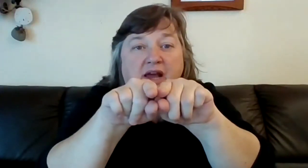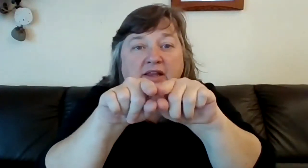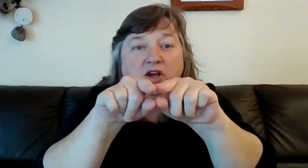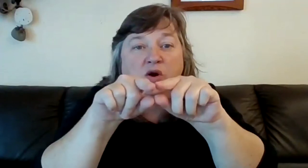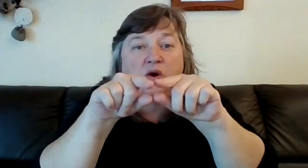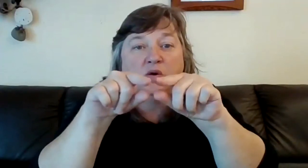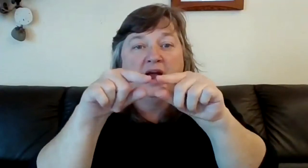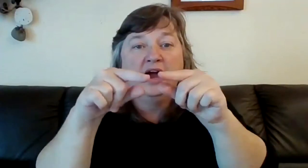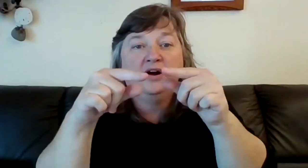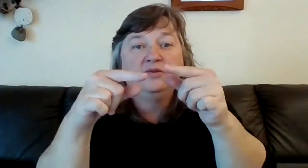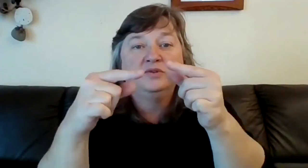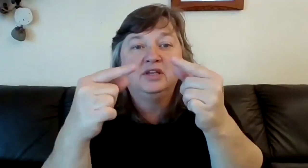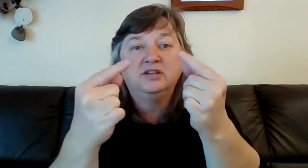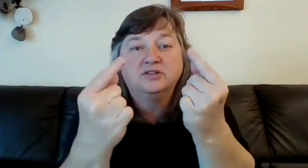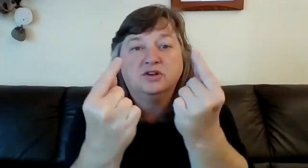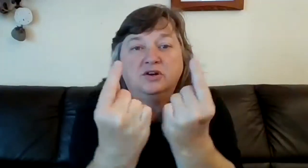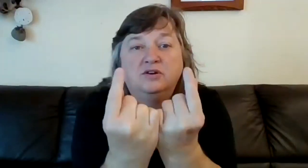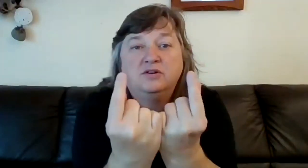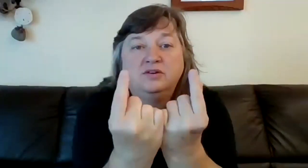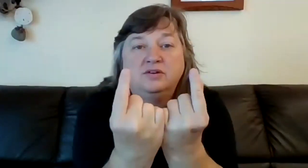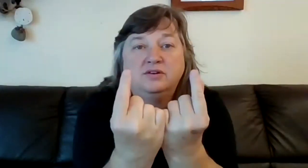and go around in a circle.